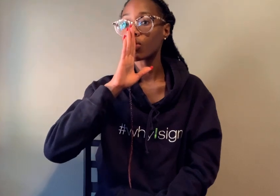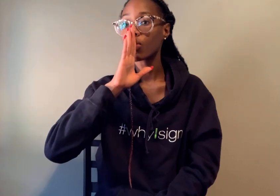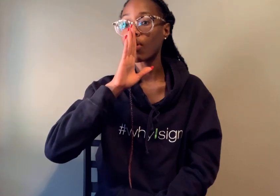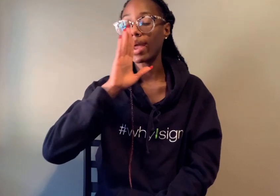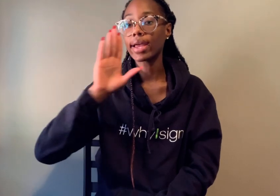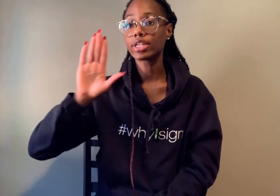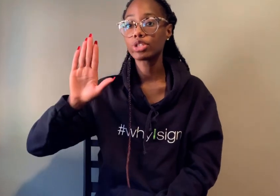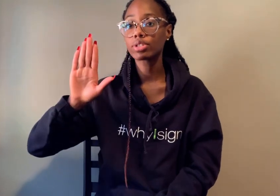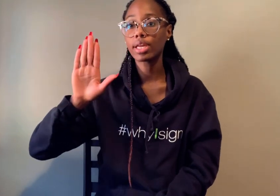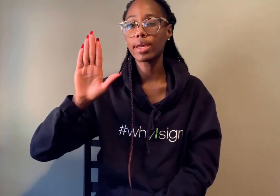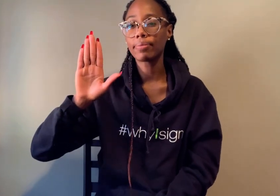Quiet, it's usually